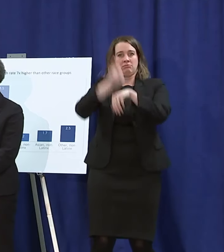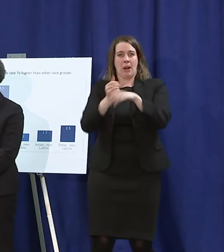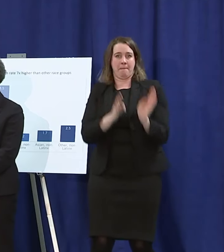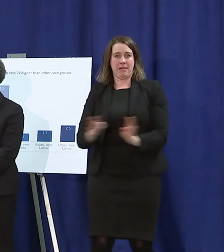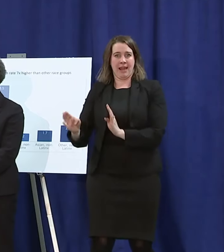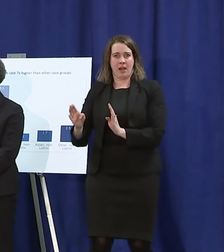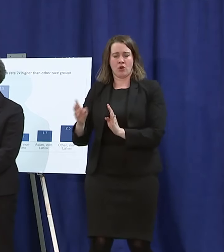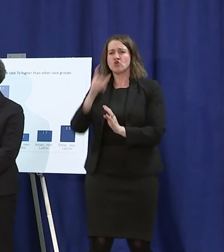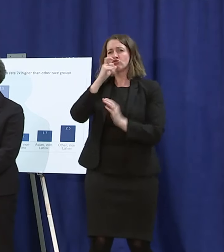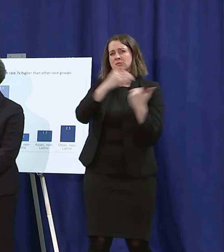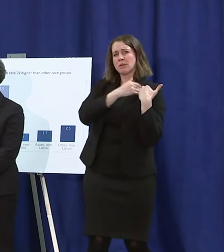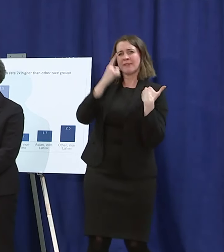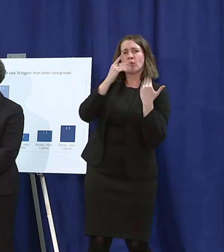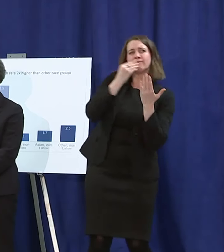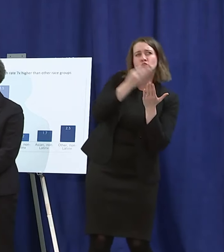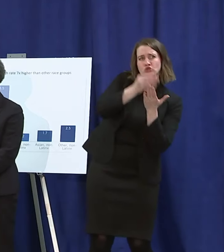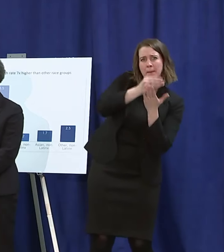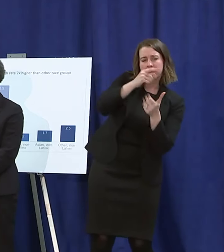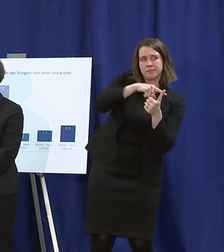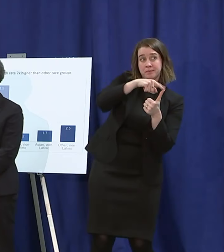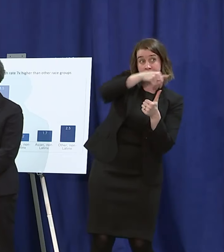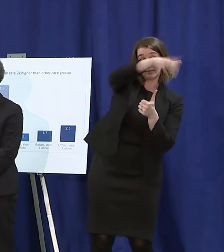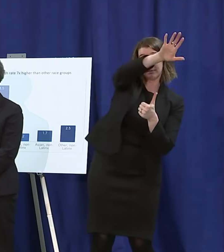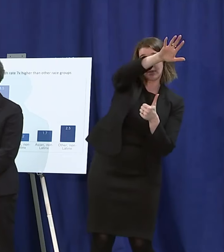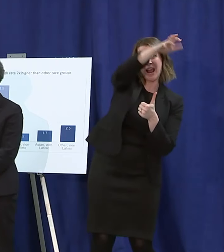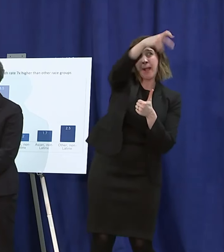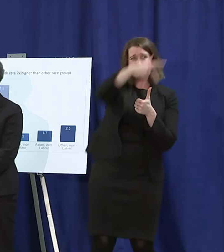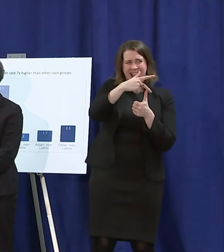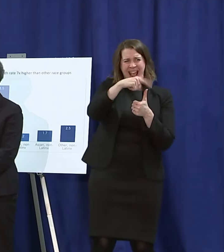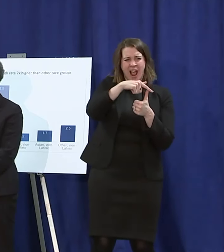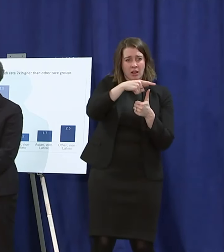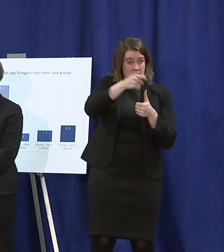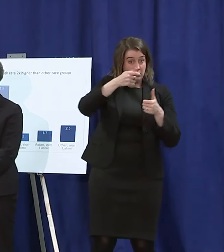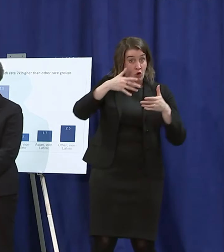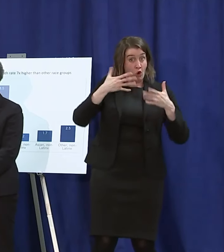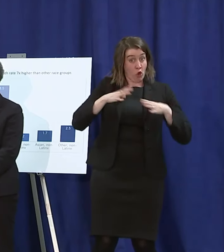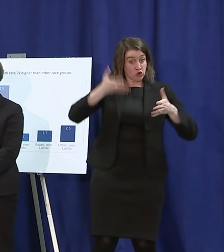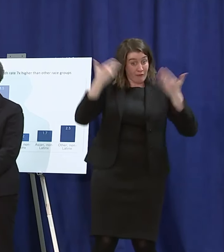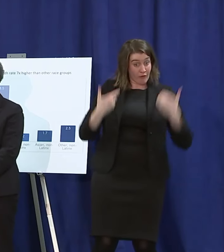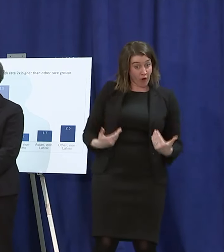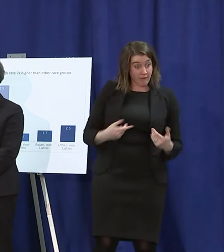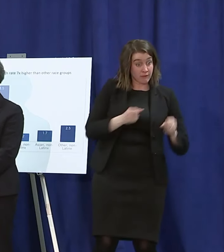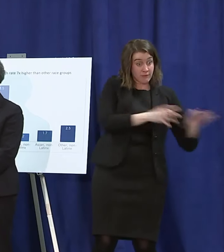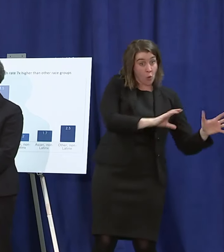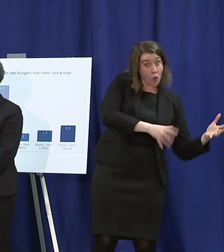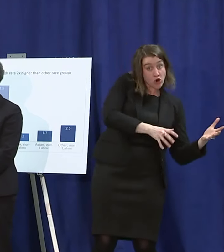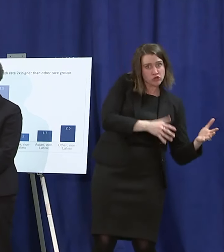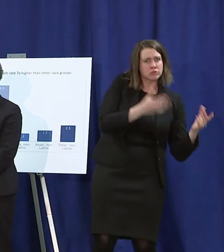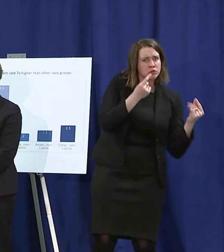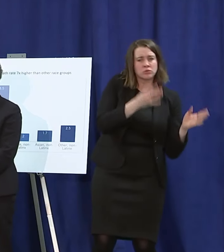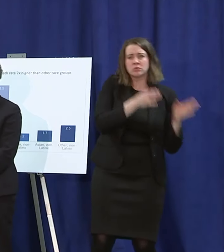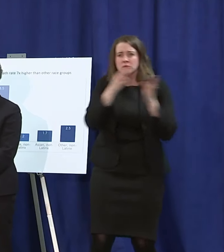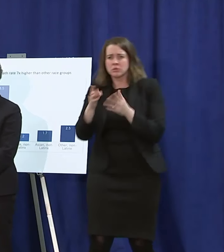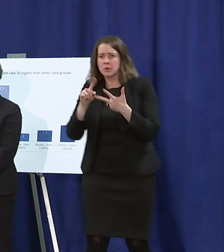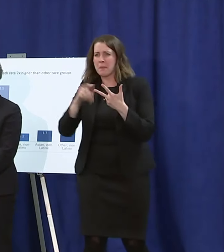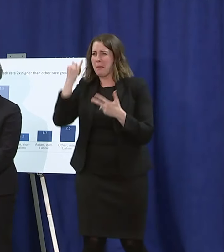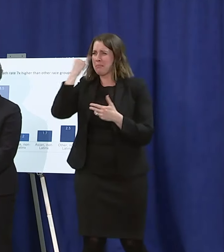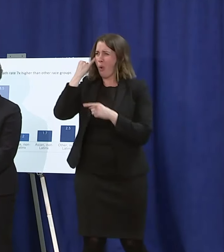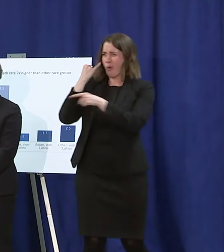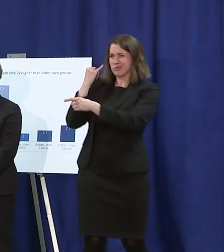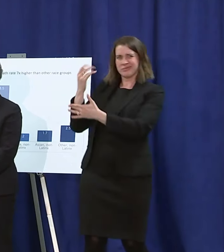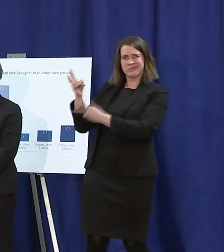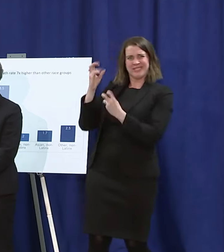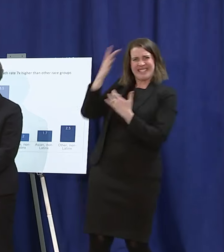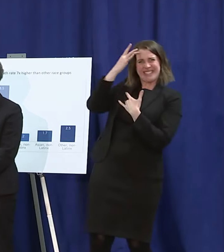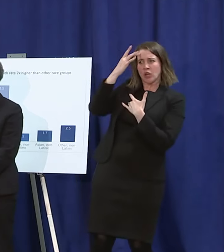to do grocery? And when they come out, how do they kind of clean everything before they immerse with everybody else? If someone does get sick, who's going to be that person who's